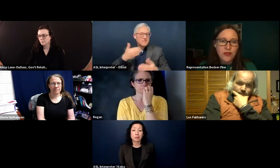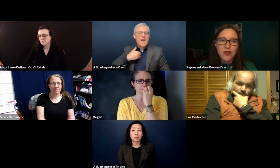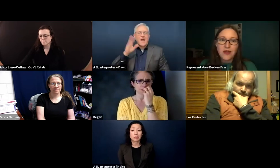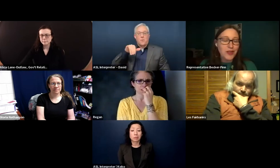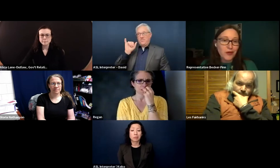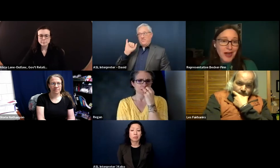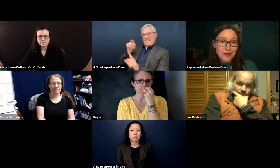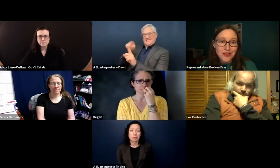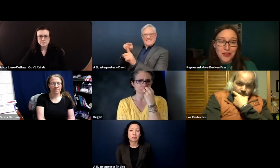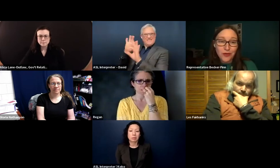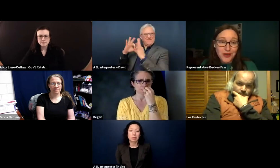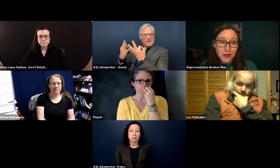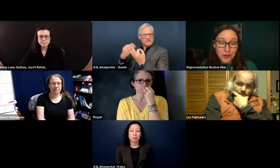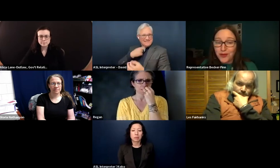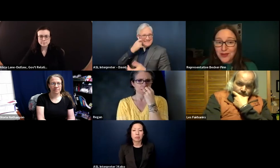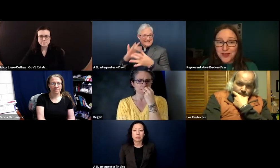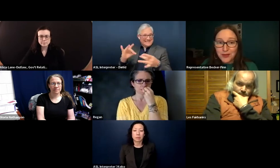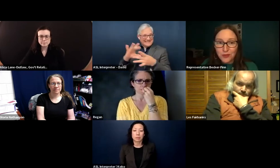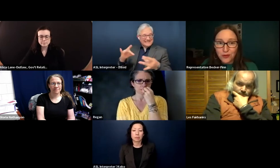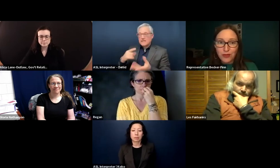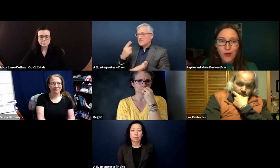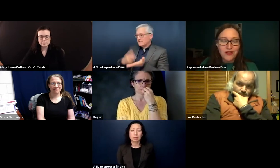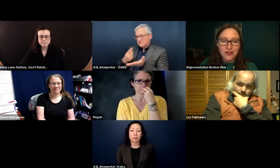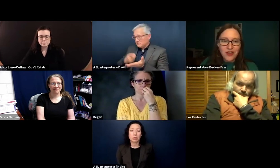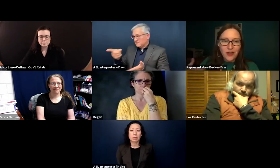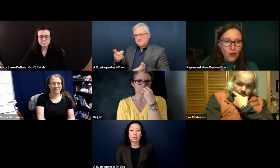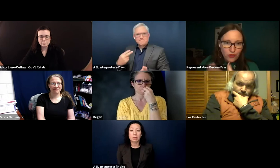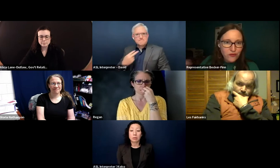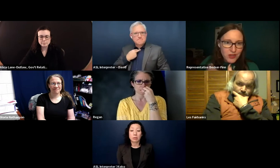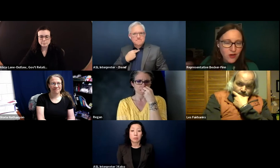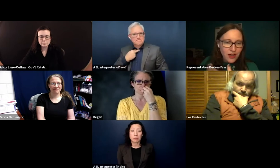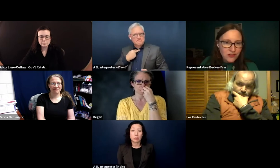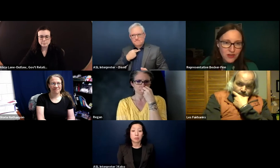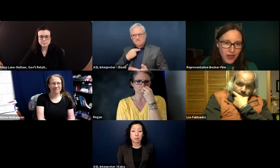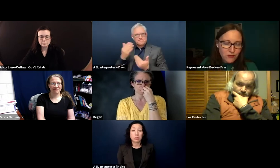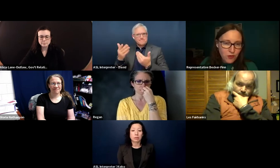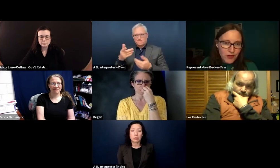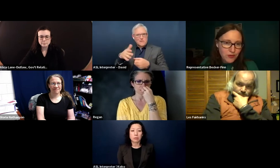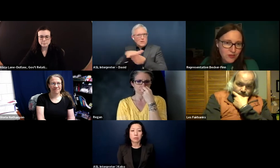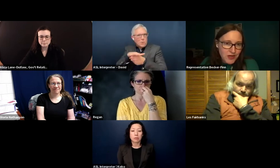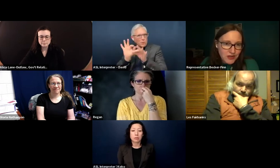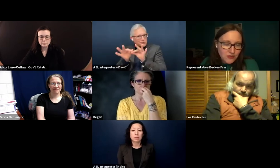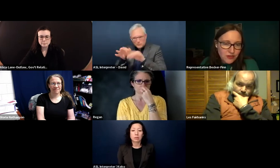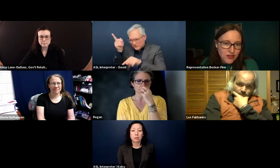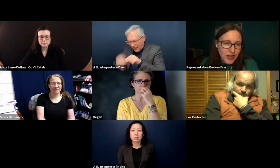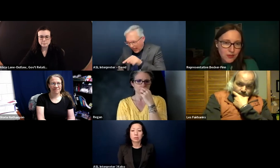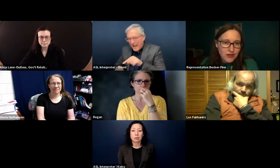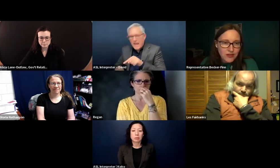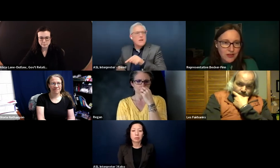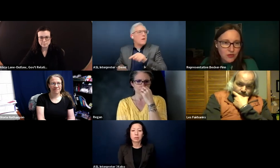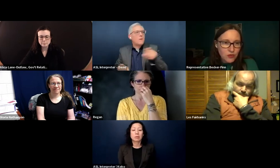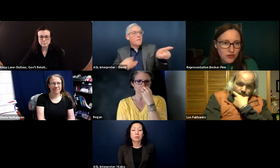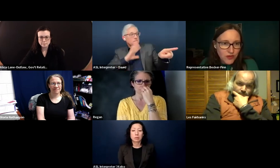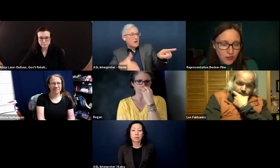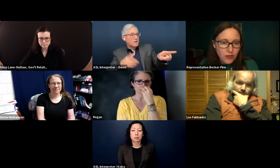I worked with. There were times that the only interpreter that he was able to work with was over a video conferencing platform, and it was somebody in a different state